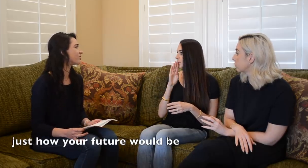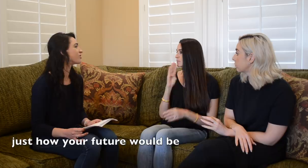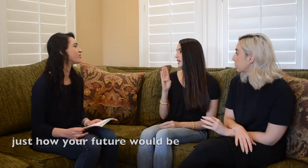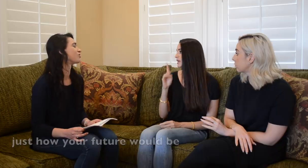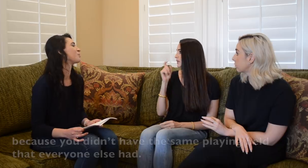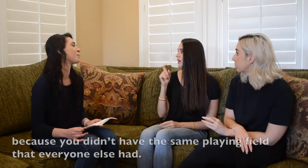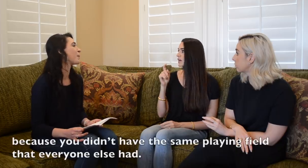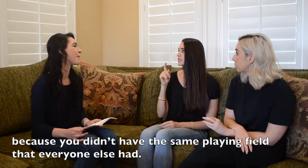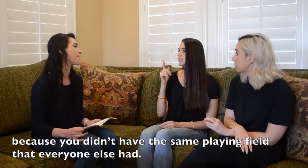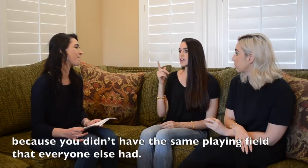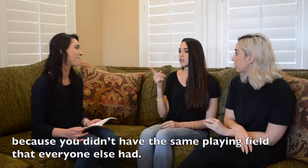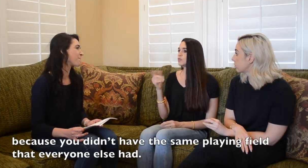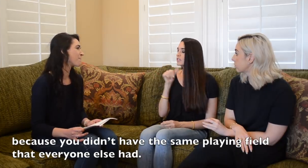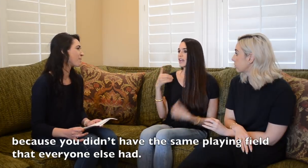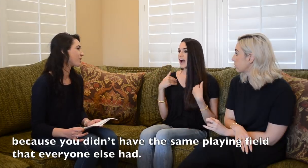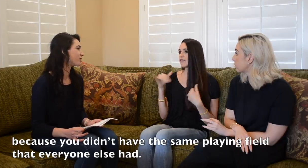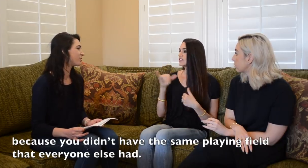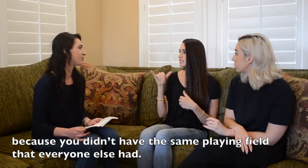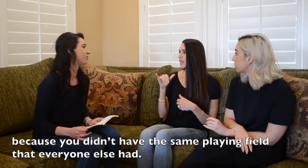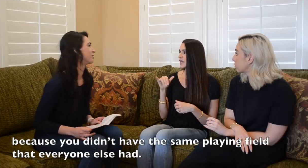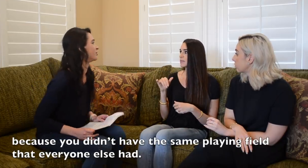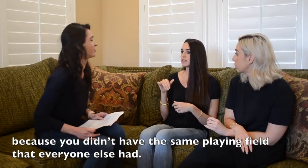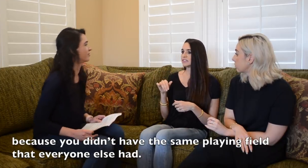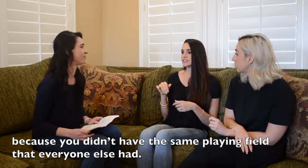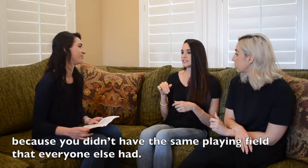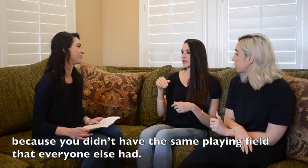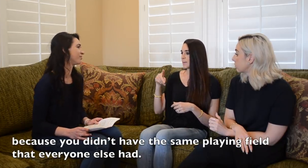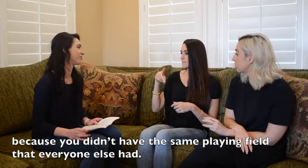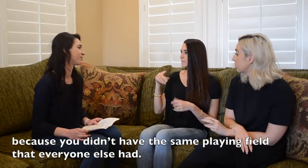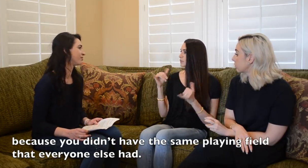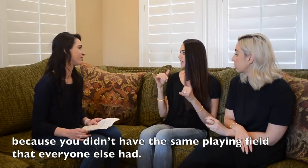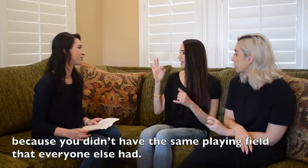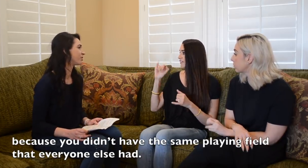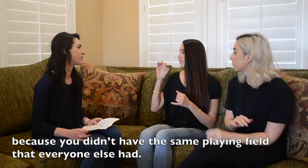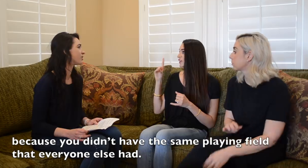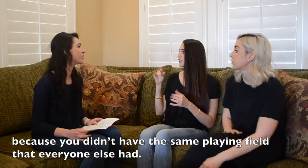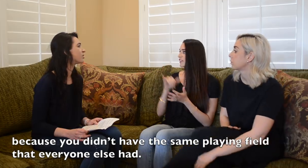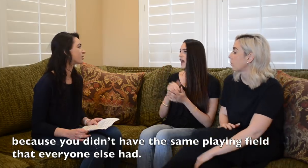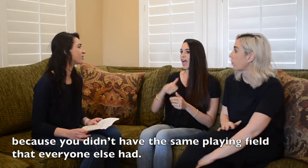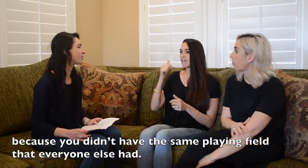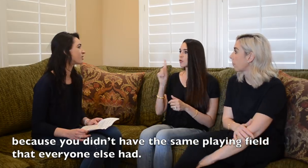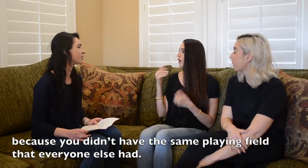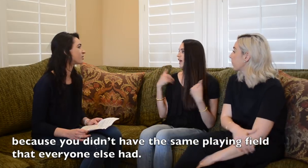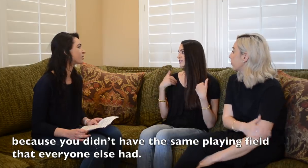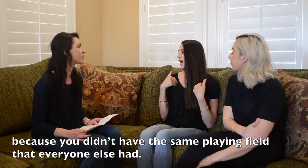be because you didn't have the same, like, playing field that everyone else